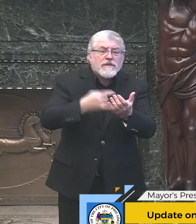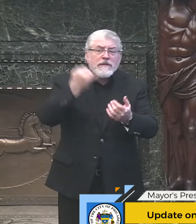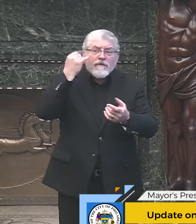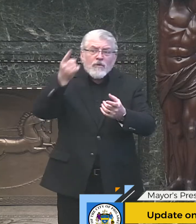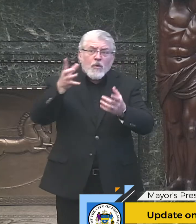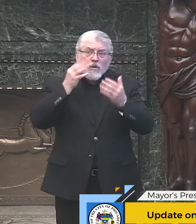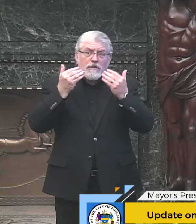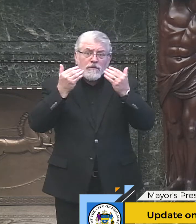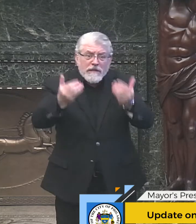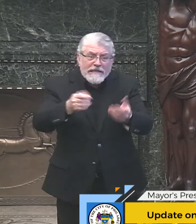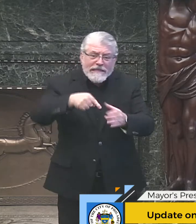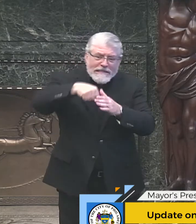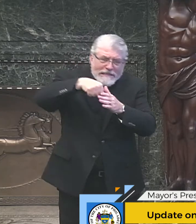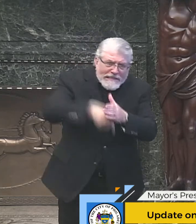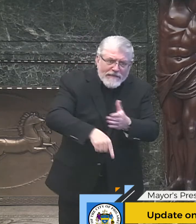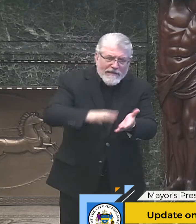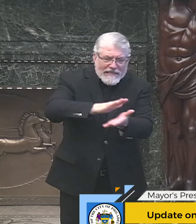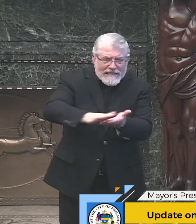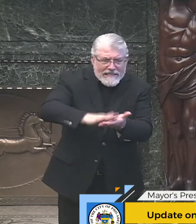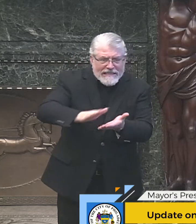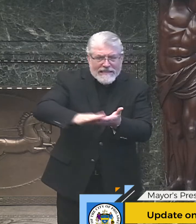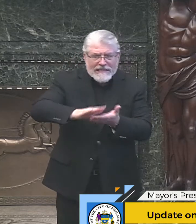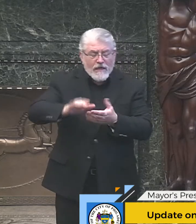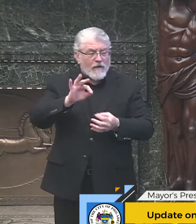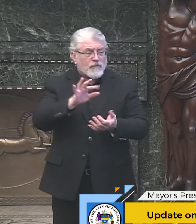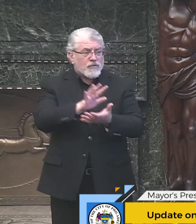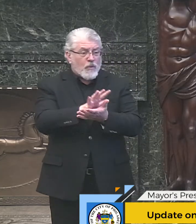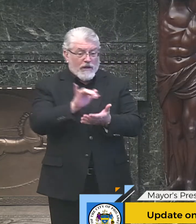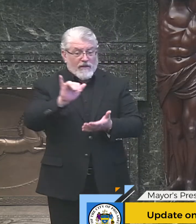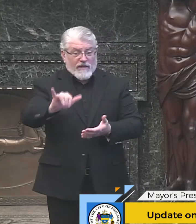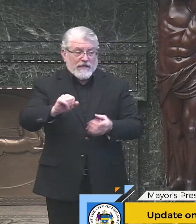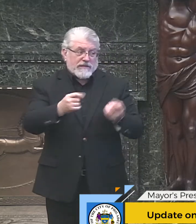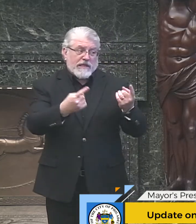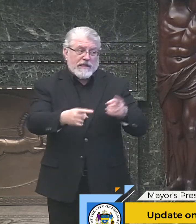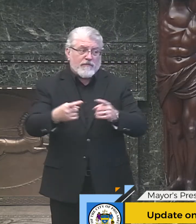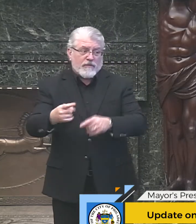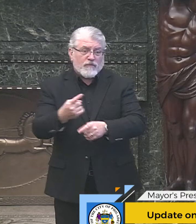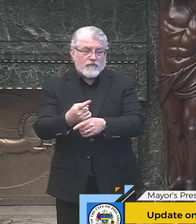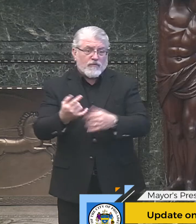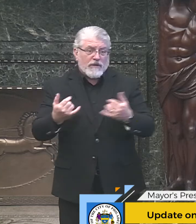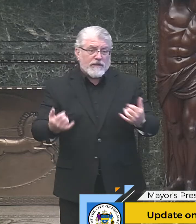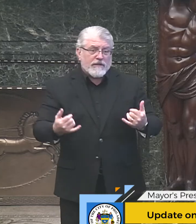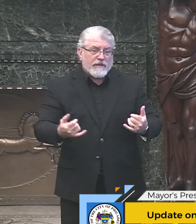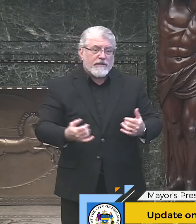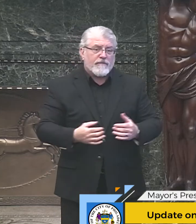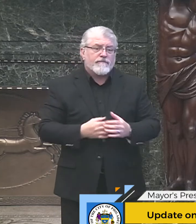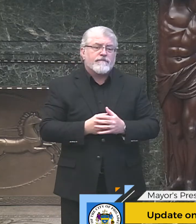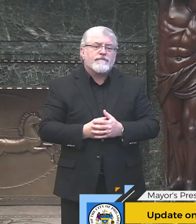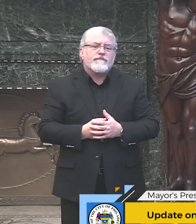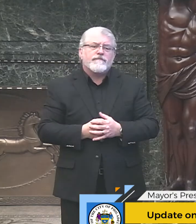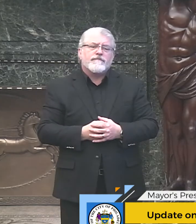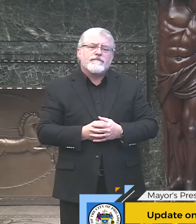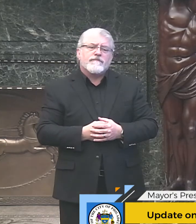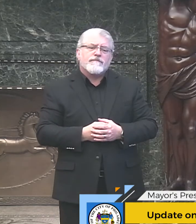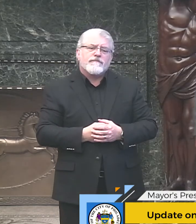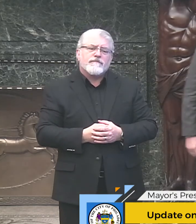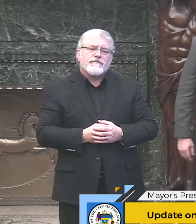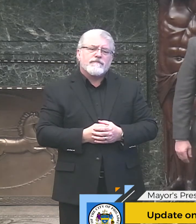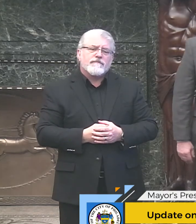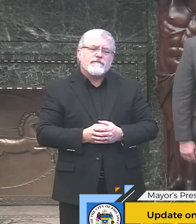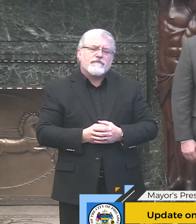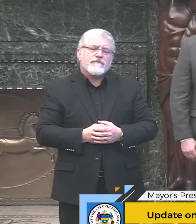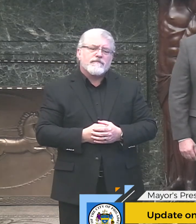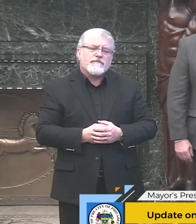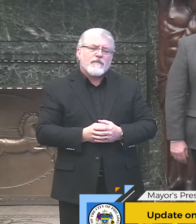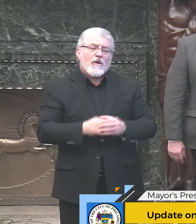that is in discussion phase. Gotcha. And this also from Joe, the city pension system obviously is